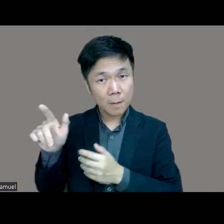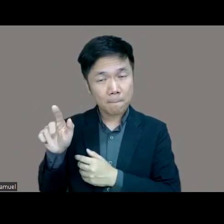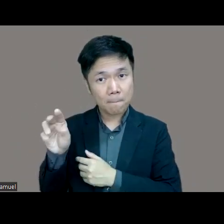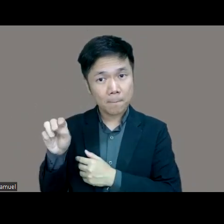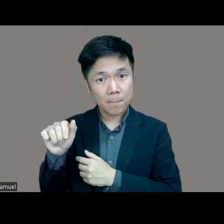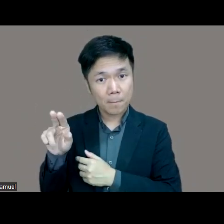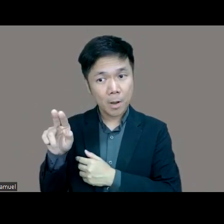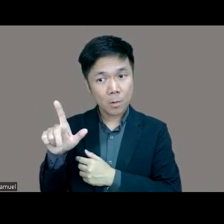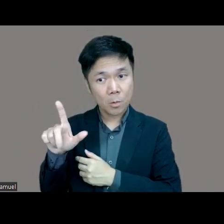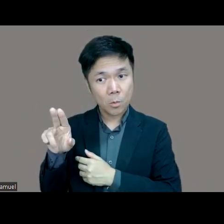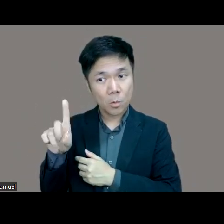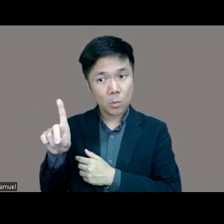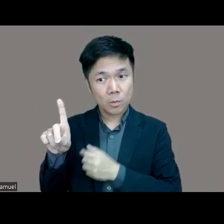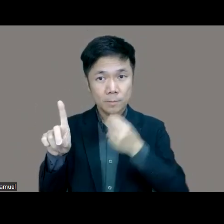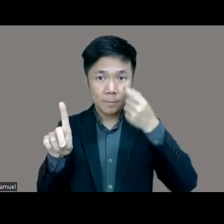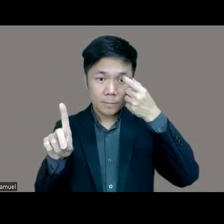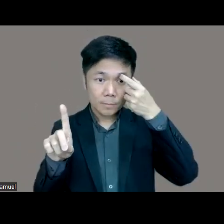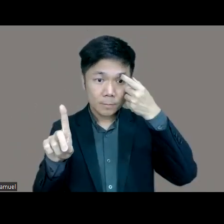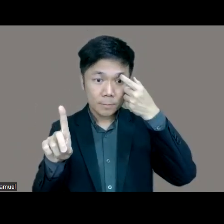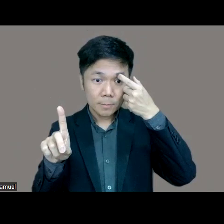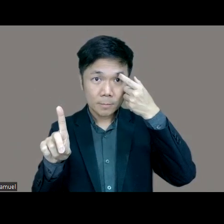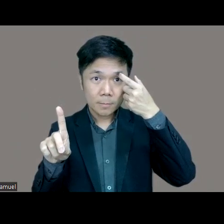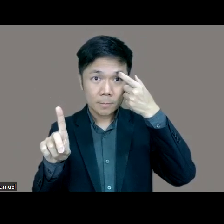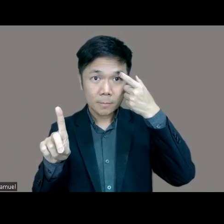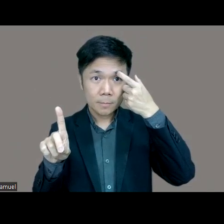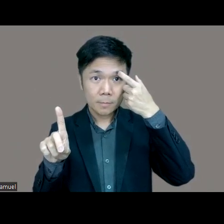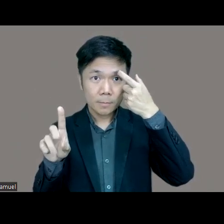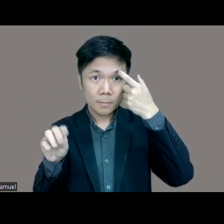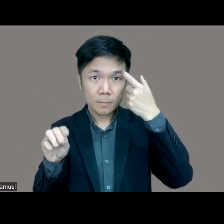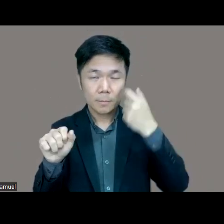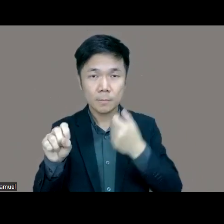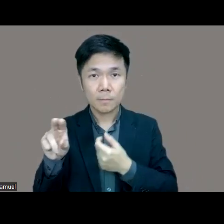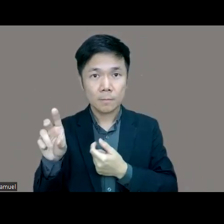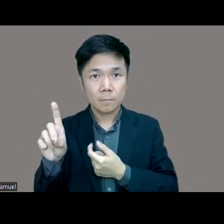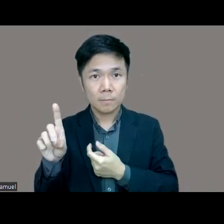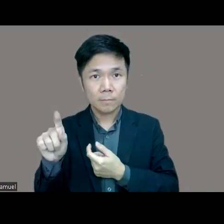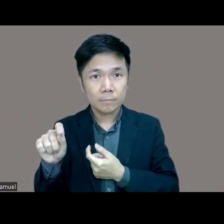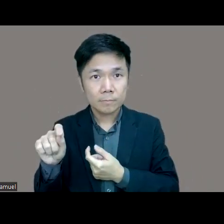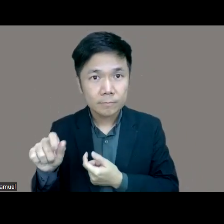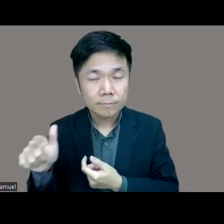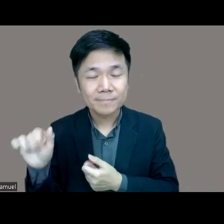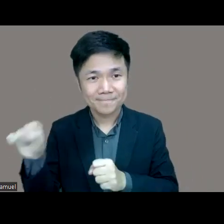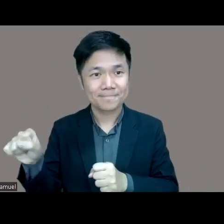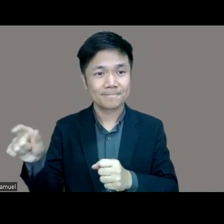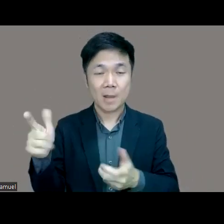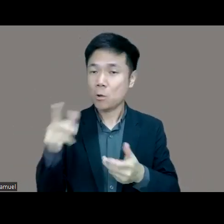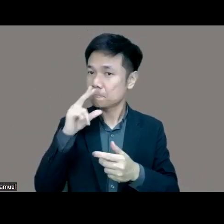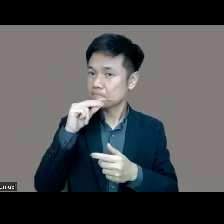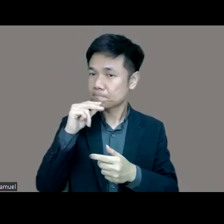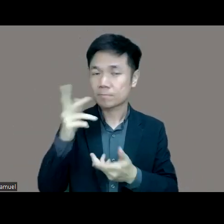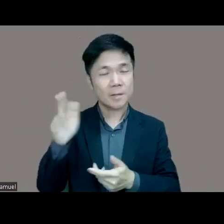I gave you, now that's it. Yes, now can. Please, yes, go ahead. I think now it's